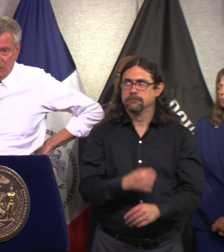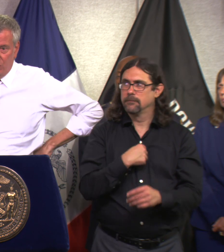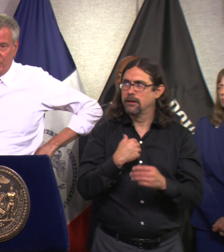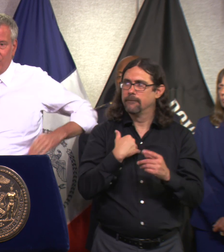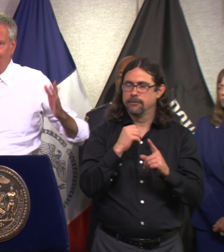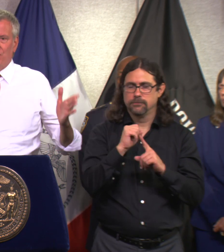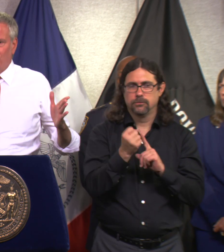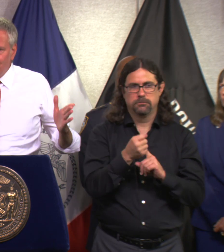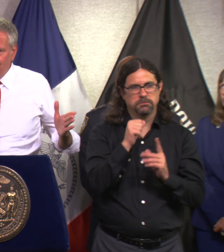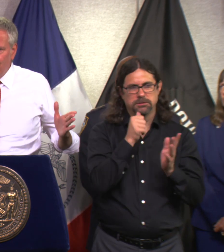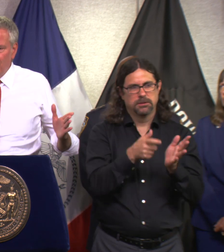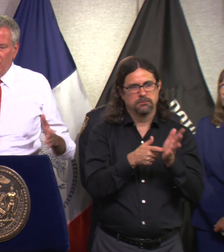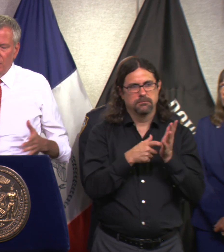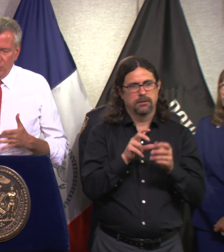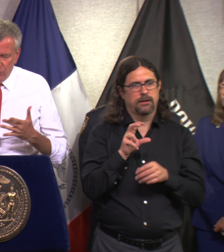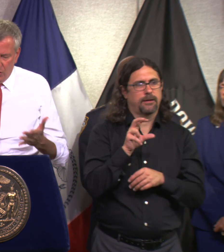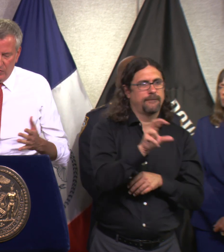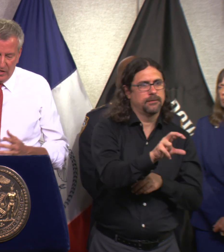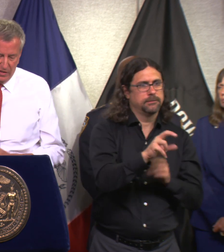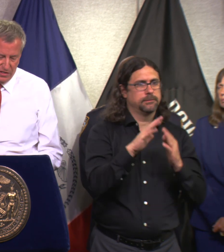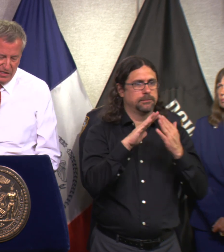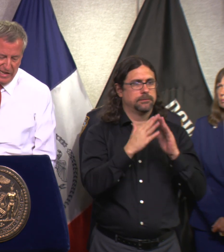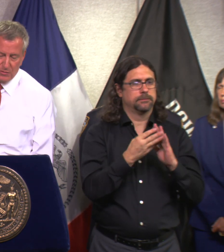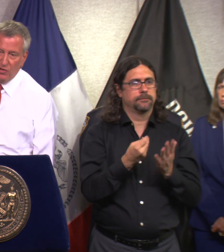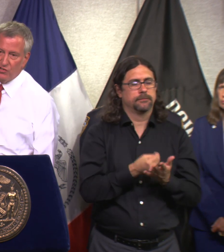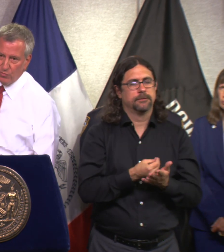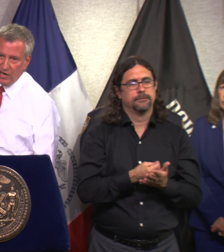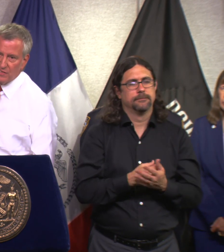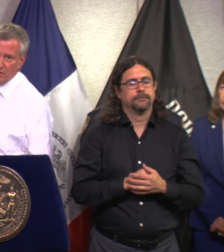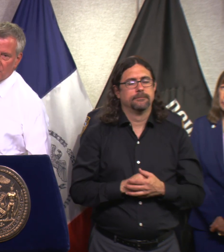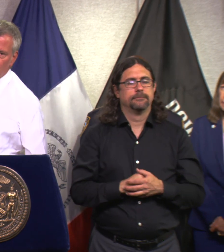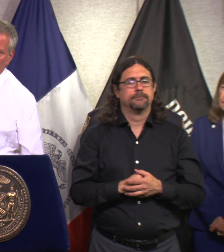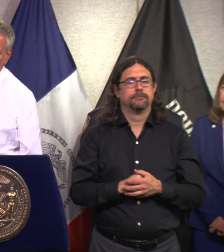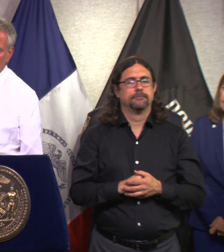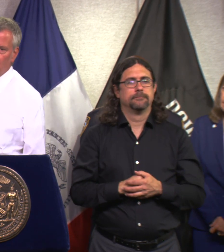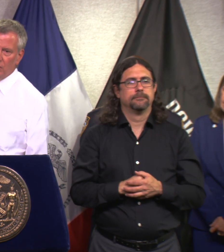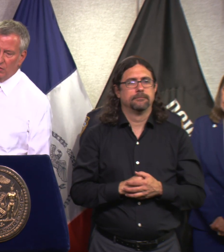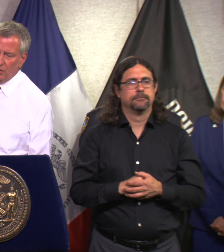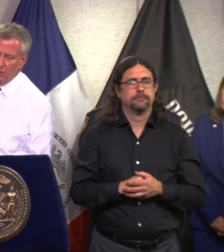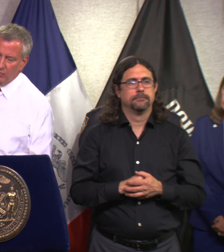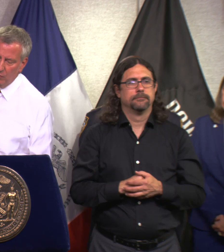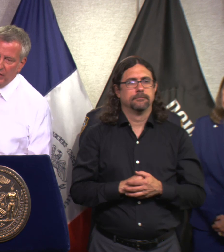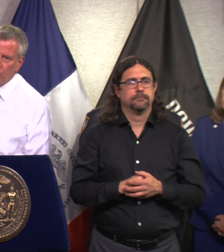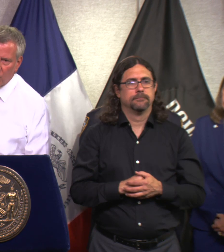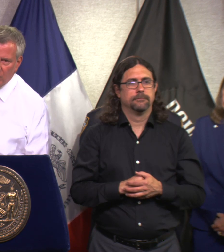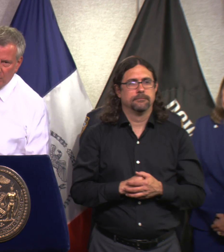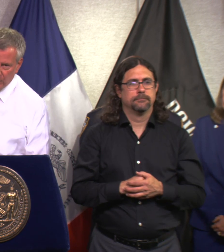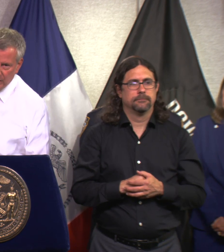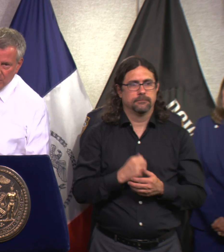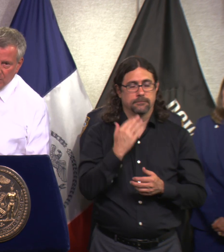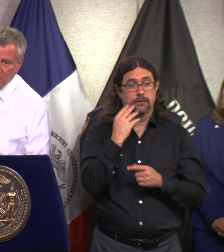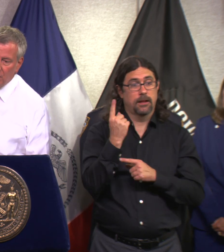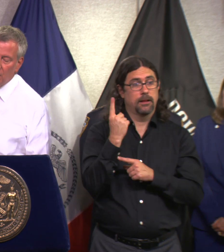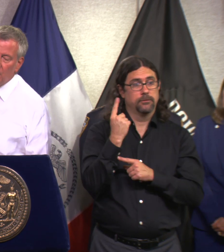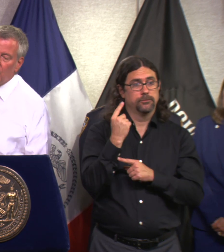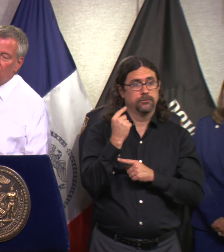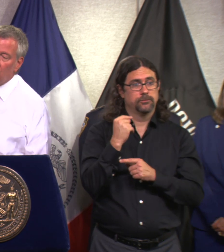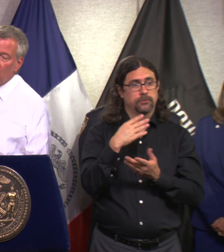money whenever we don't have to. You know that in this last budget process, we put a PEG program in